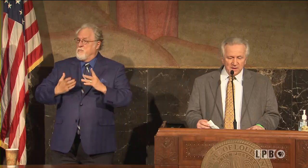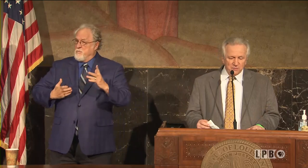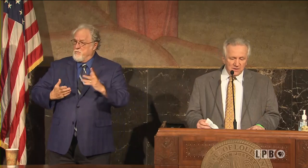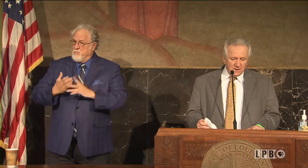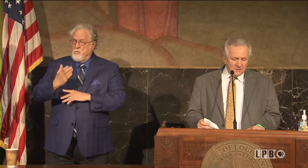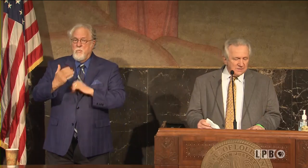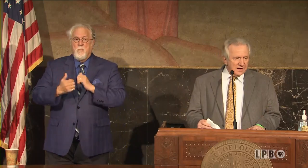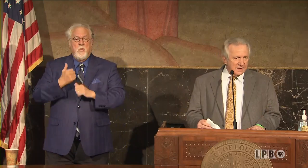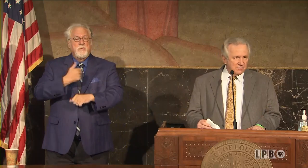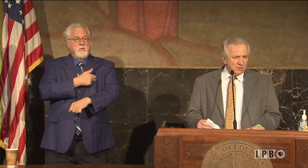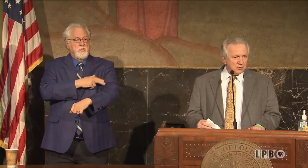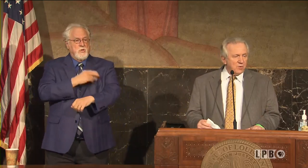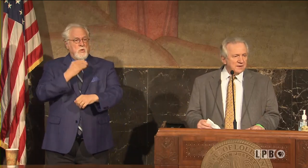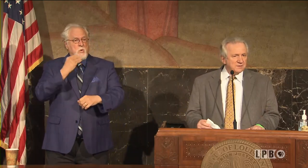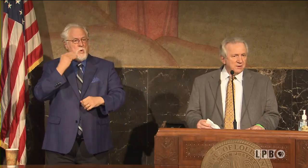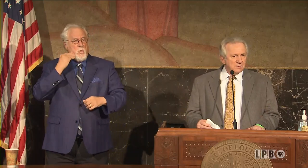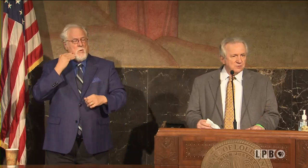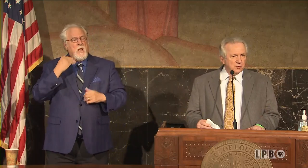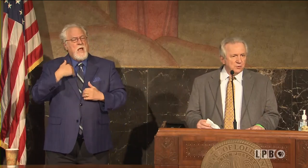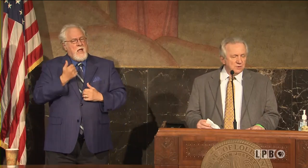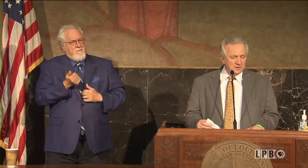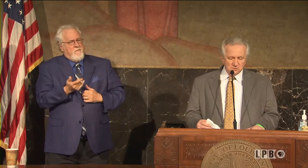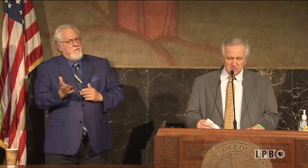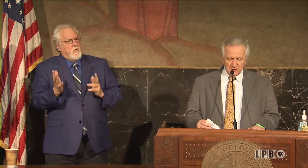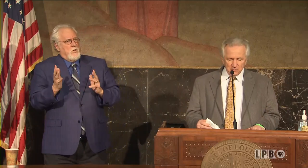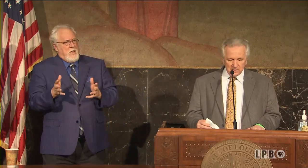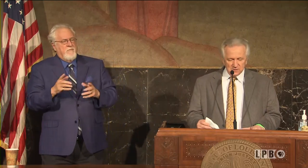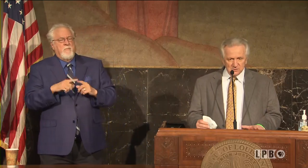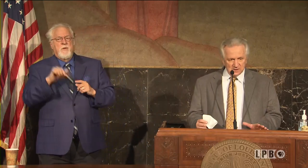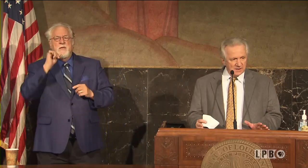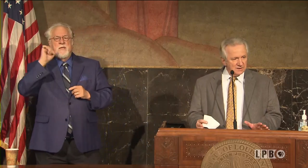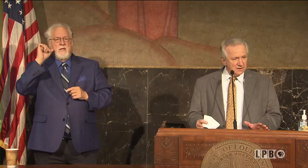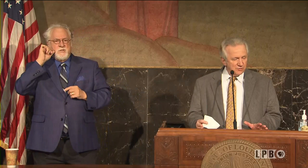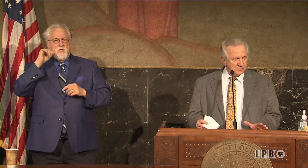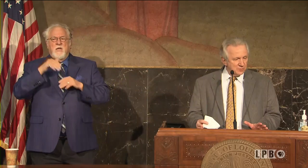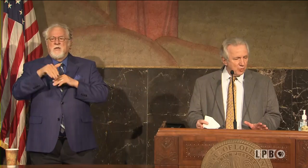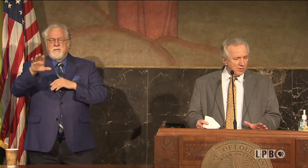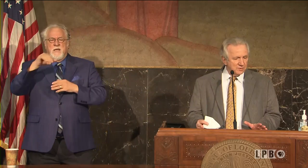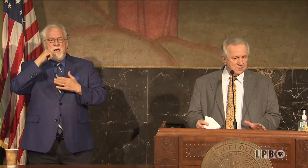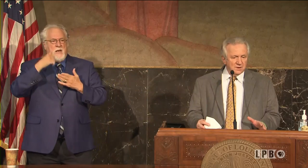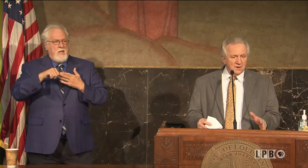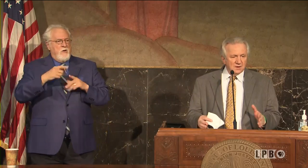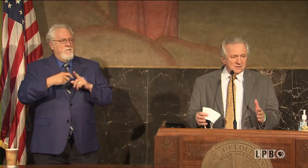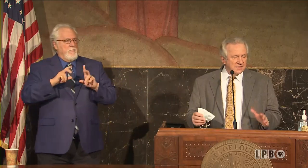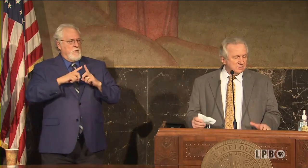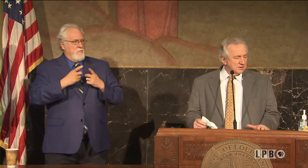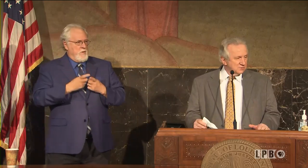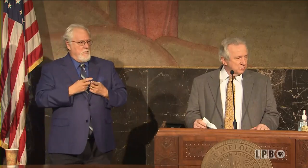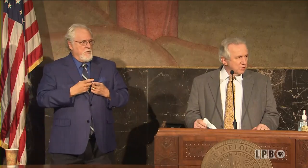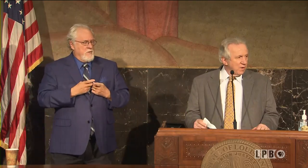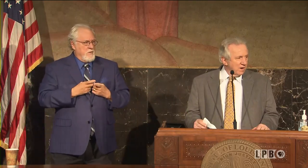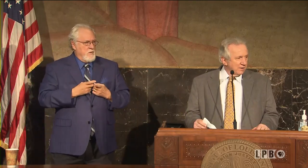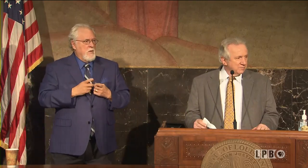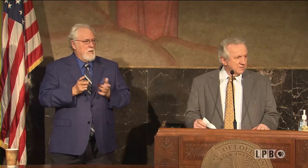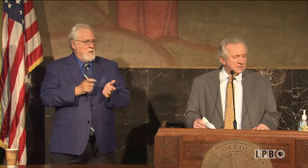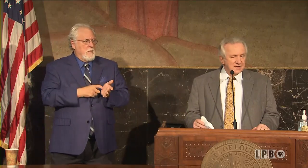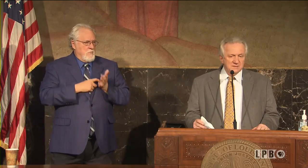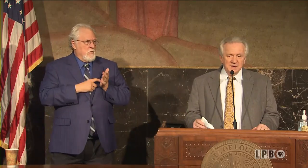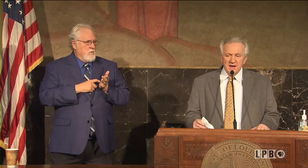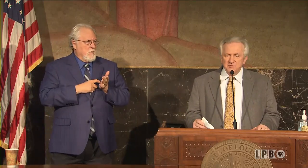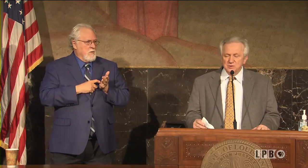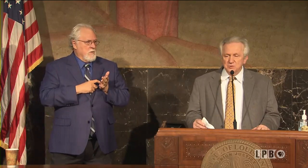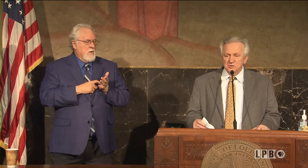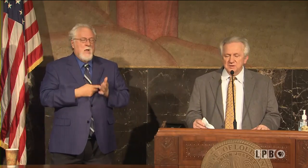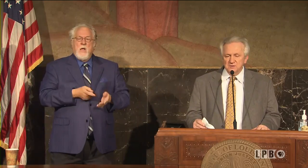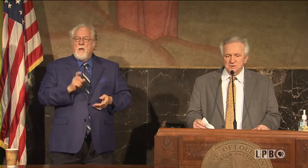few left that aren't quite there. So yesterday we sent out a letter from the department that it is required, that